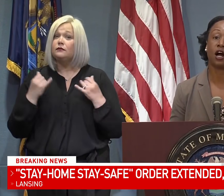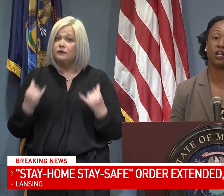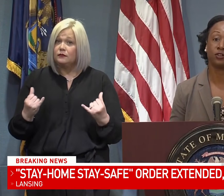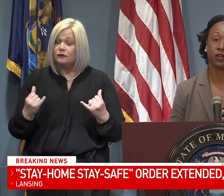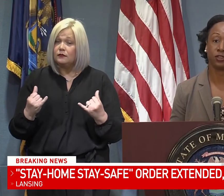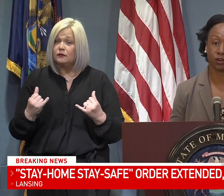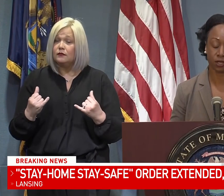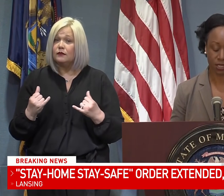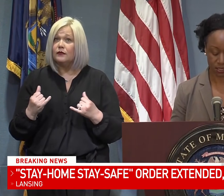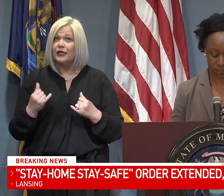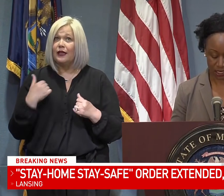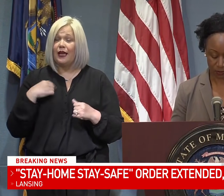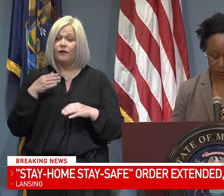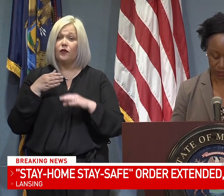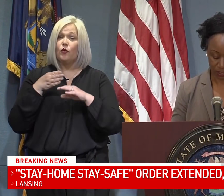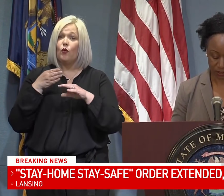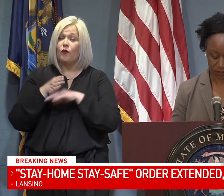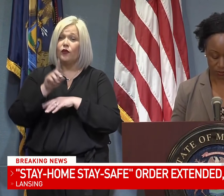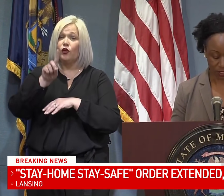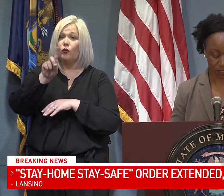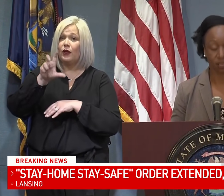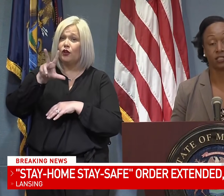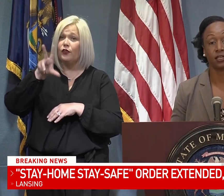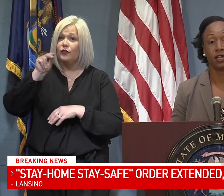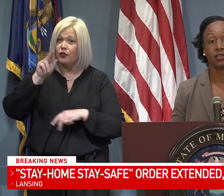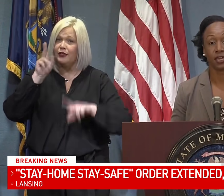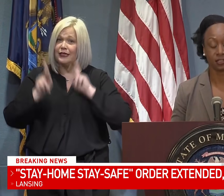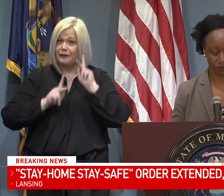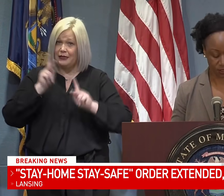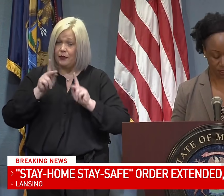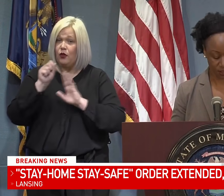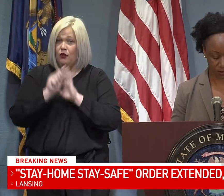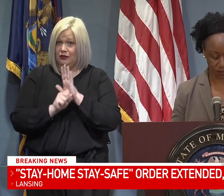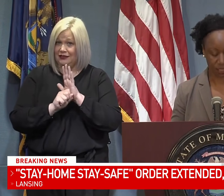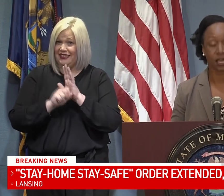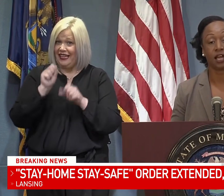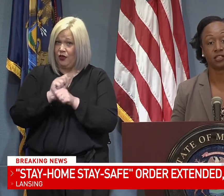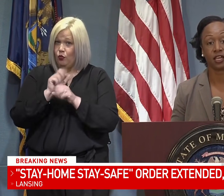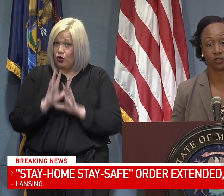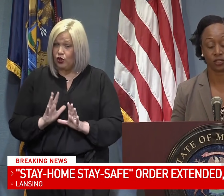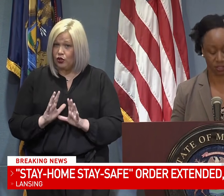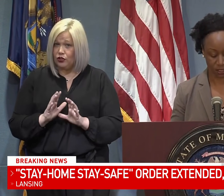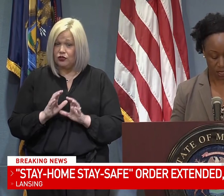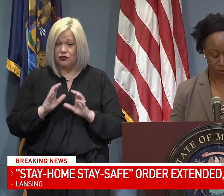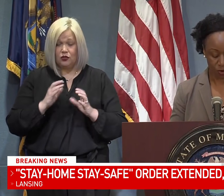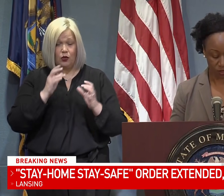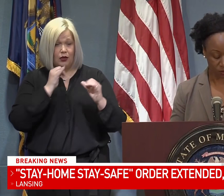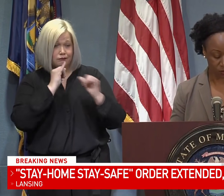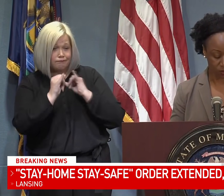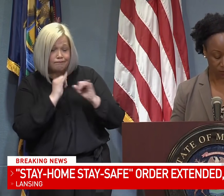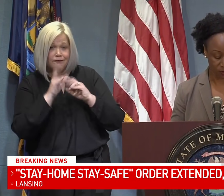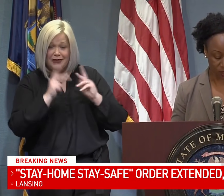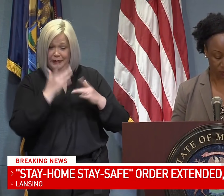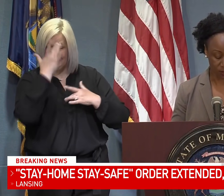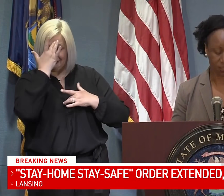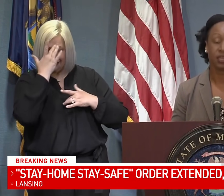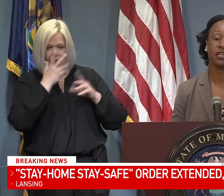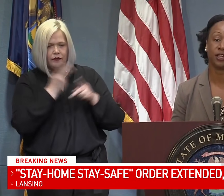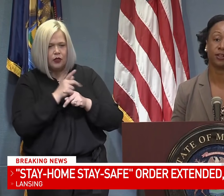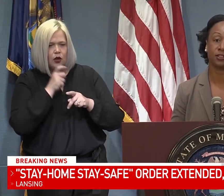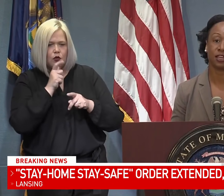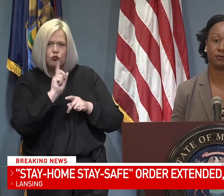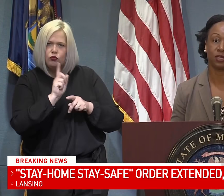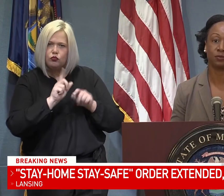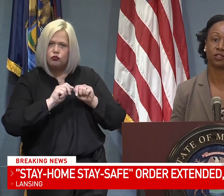over 130 state employees who are conducting case investigations and contact tracing with our local health departments